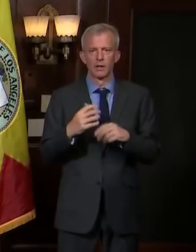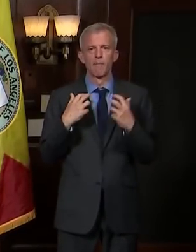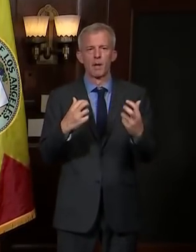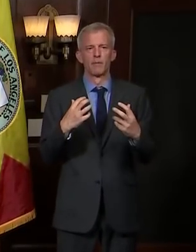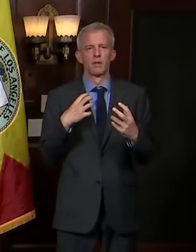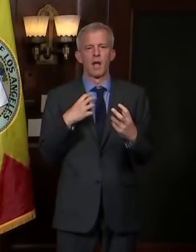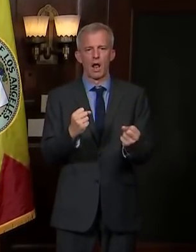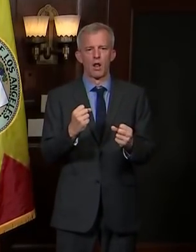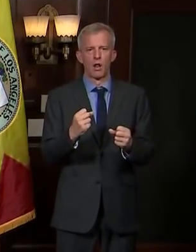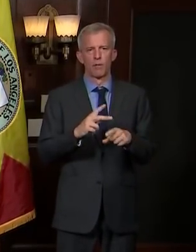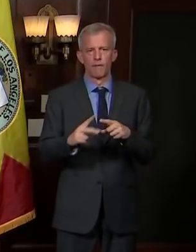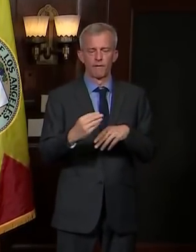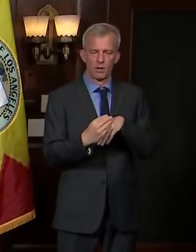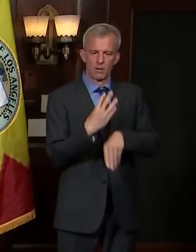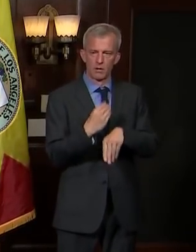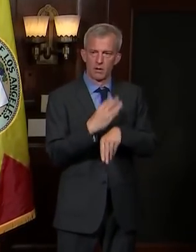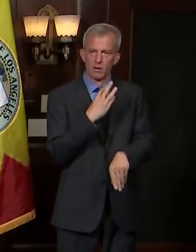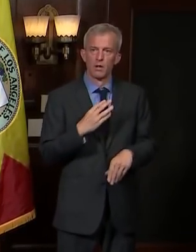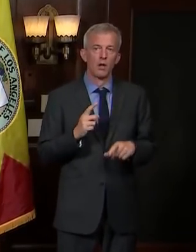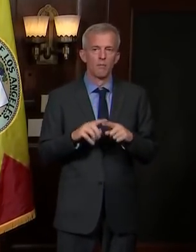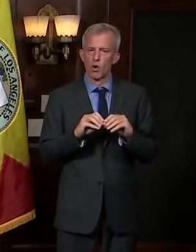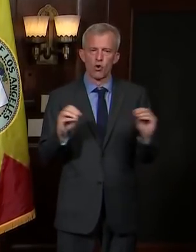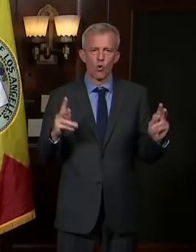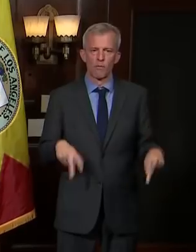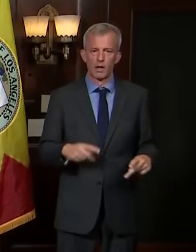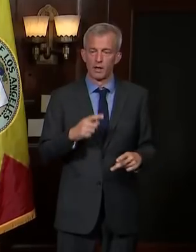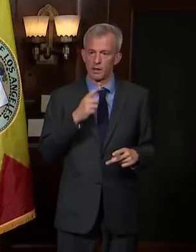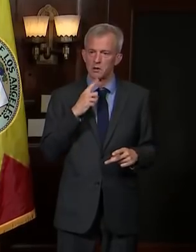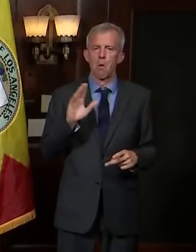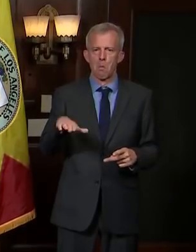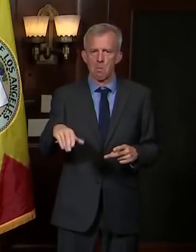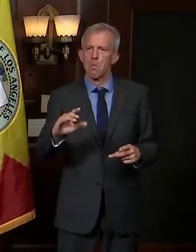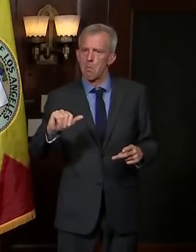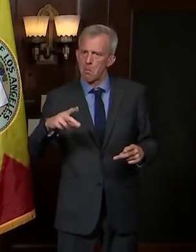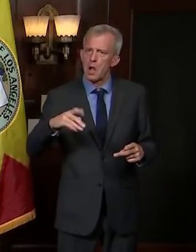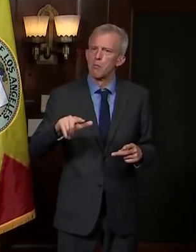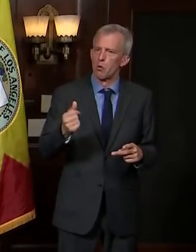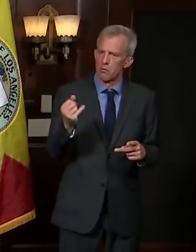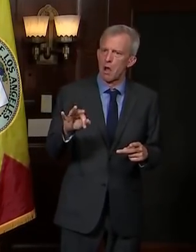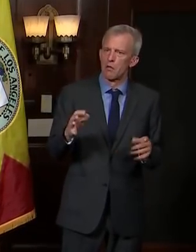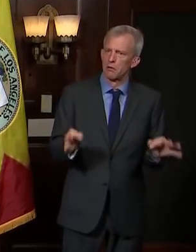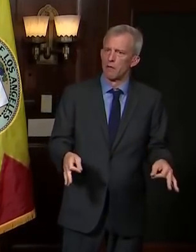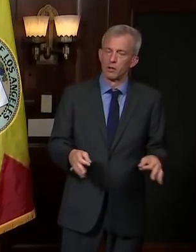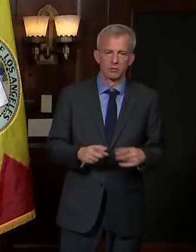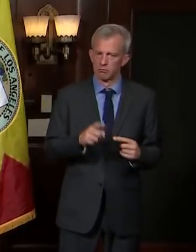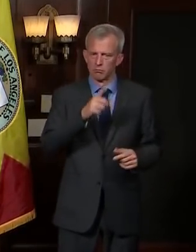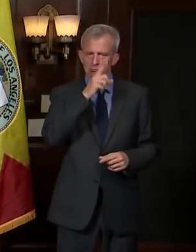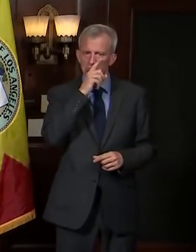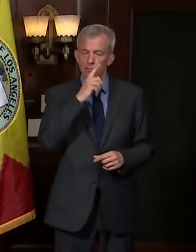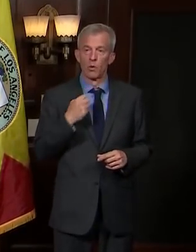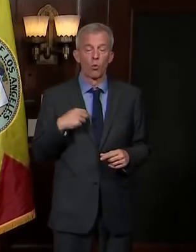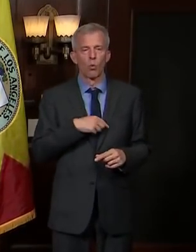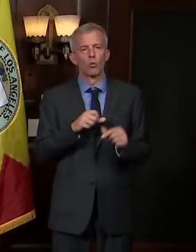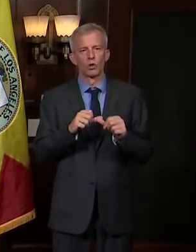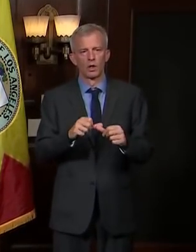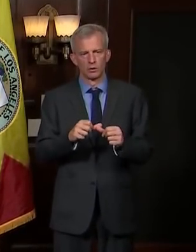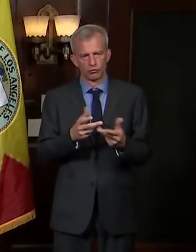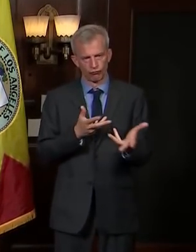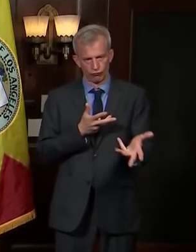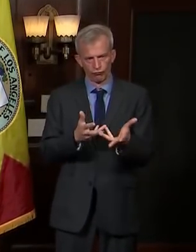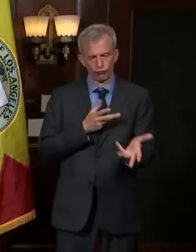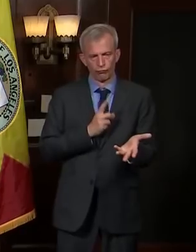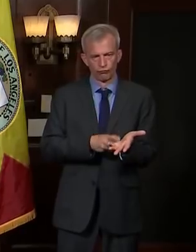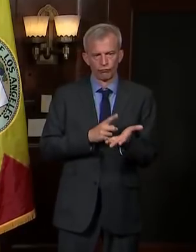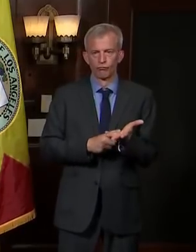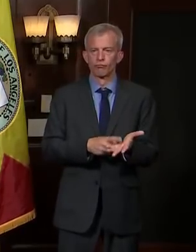them have given me any indication that that's the day that it will be lifted. That's what it is today. We'll continue consulting with them and doing that together with